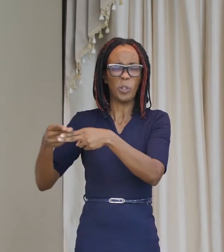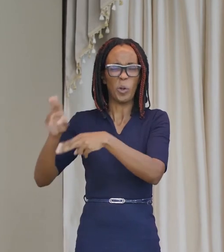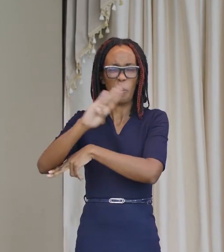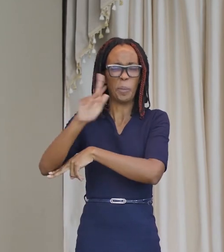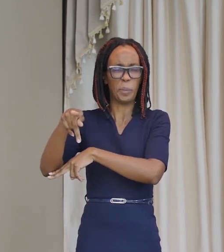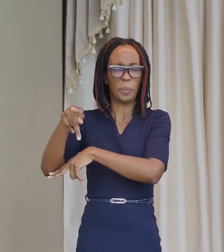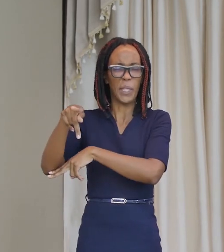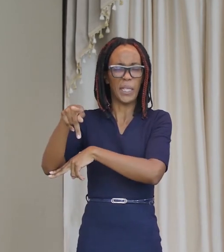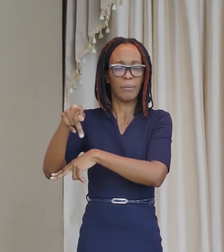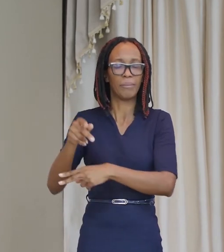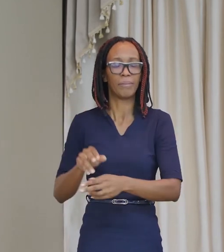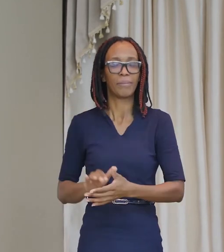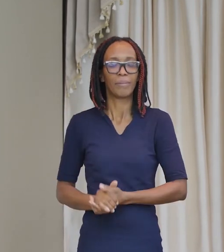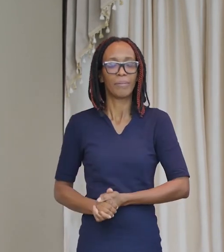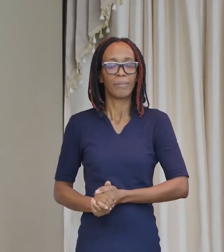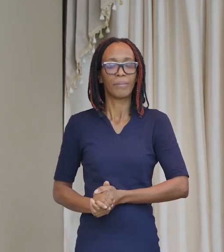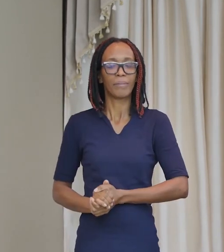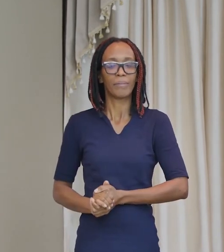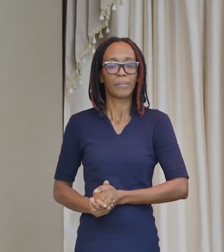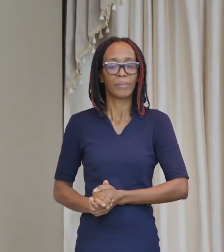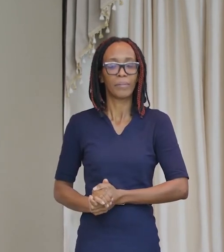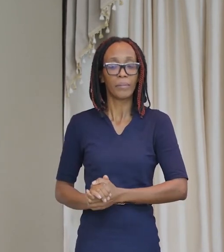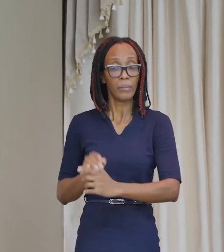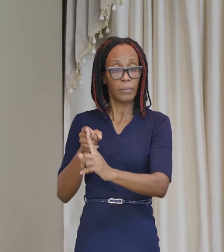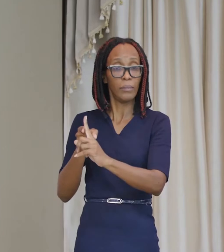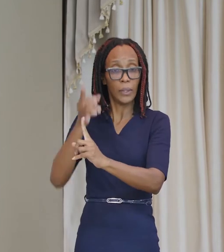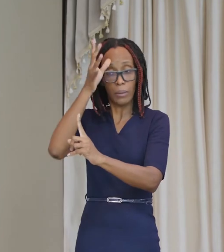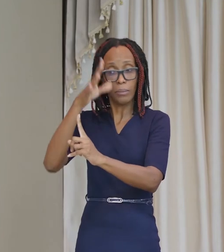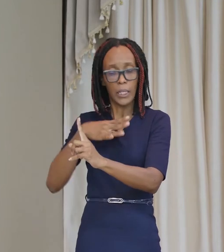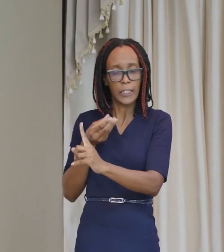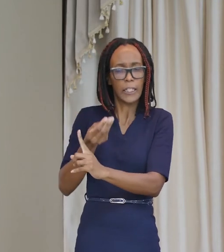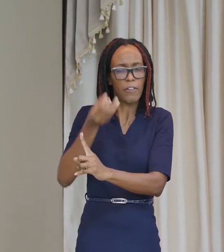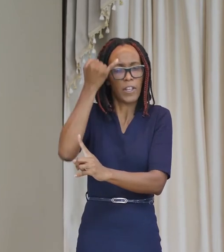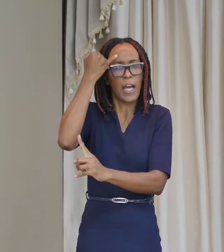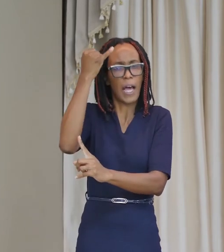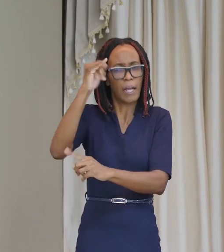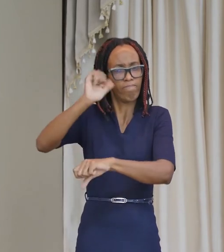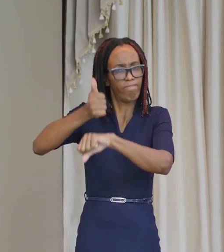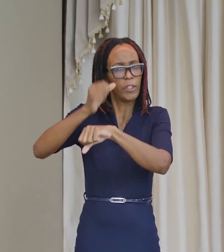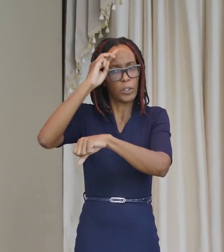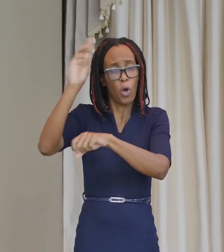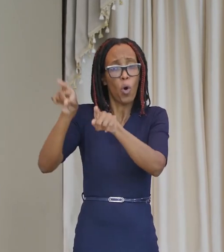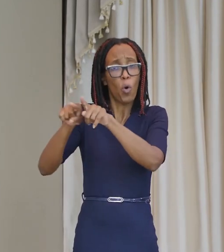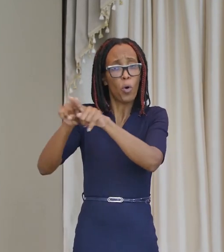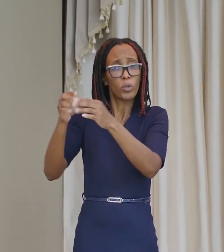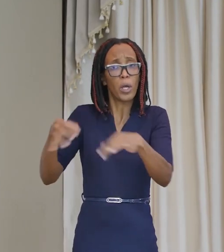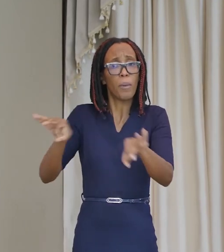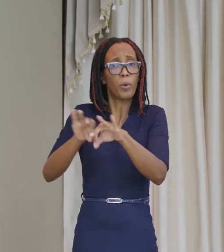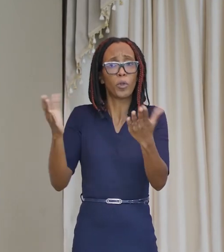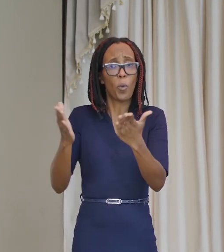as he was fondly called, for giving us this movement, but also to recognize the individuals who would